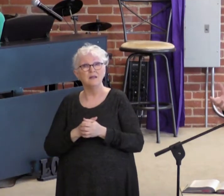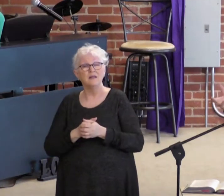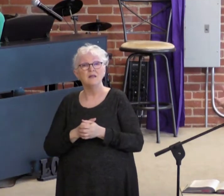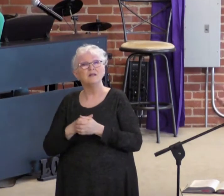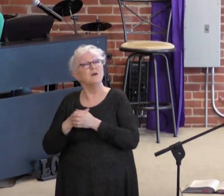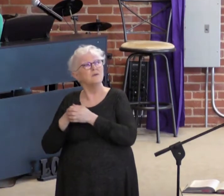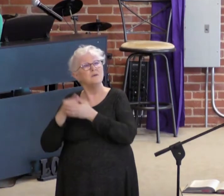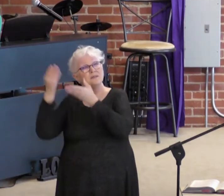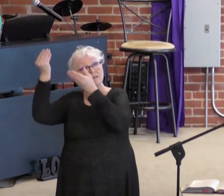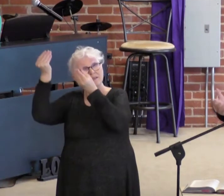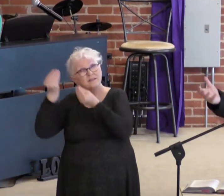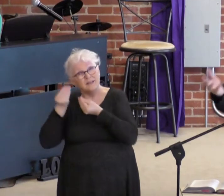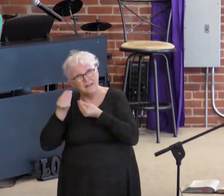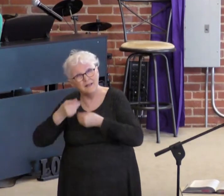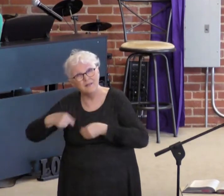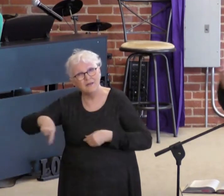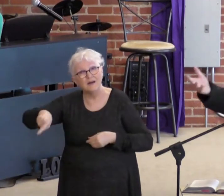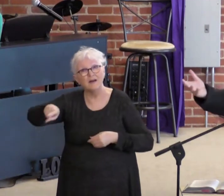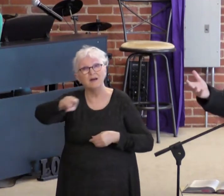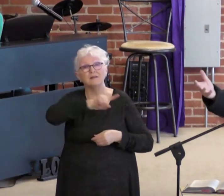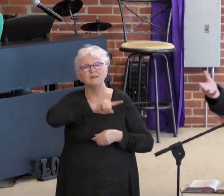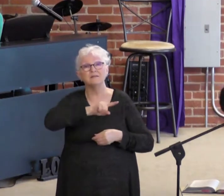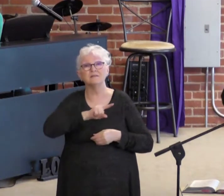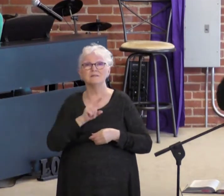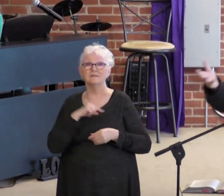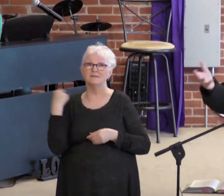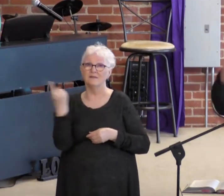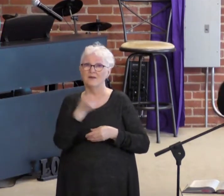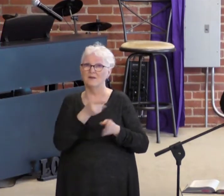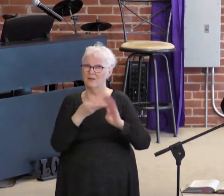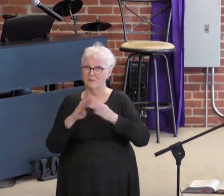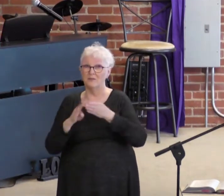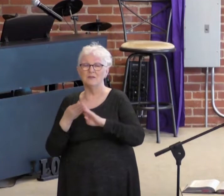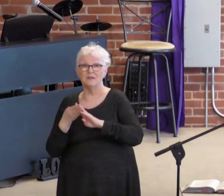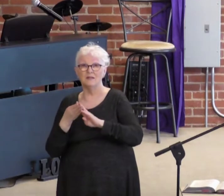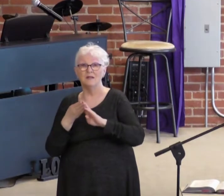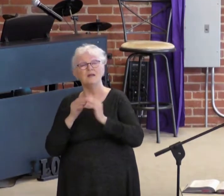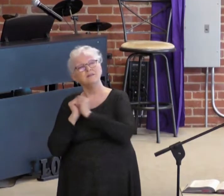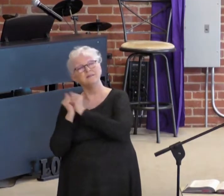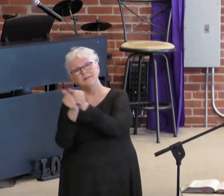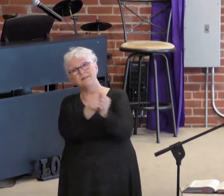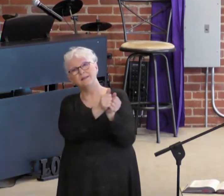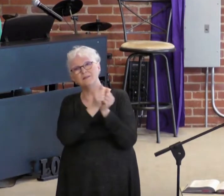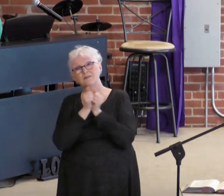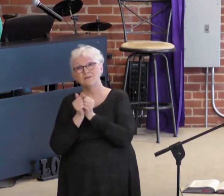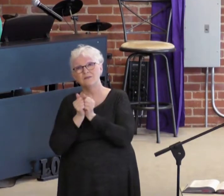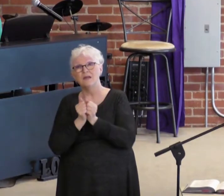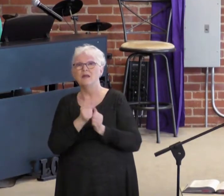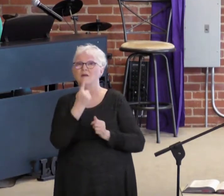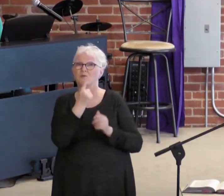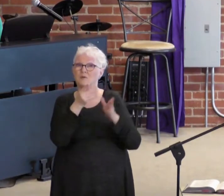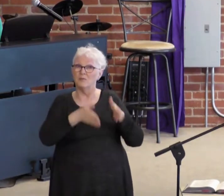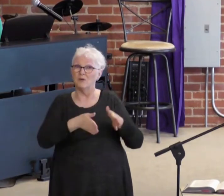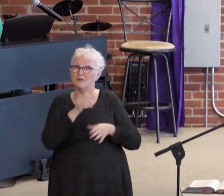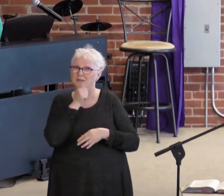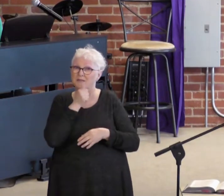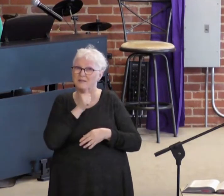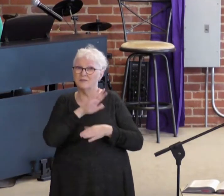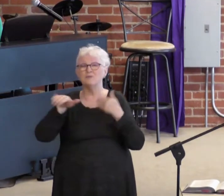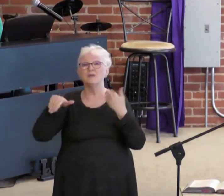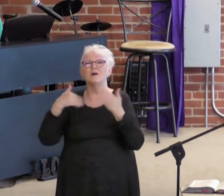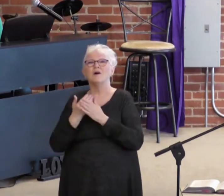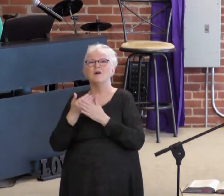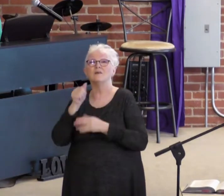us. We are community. We are together. When one of us suffers, we all